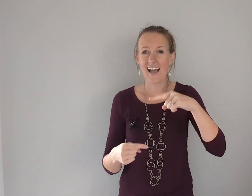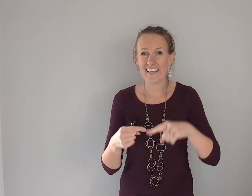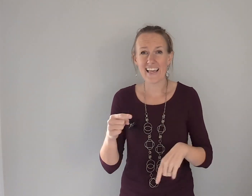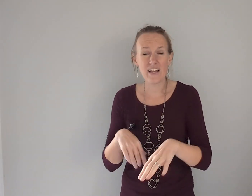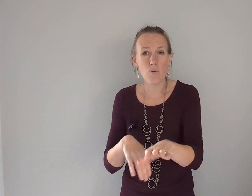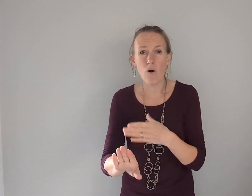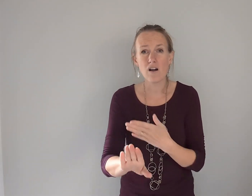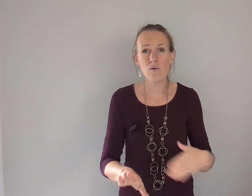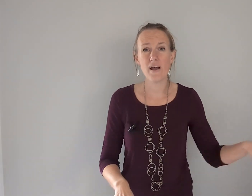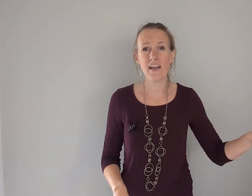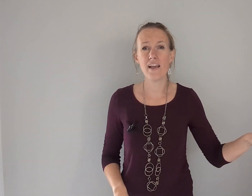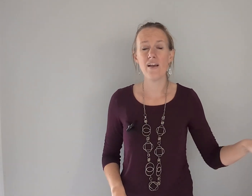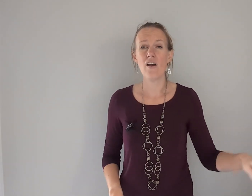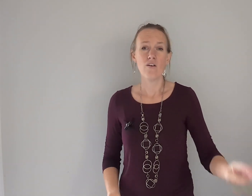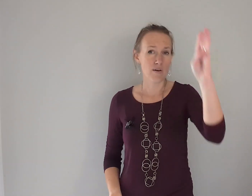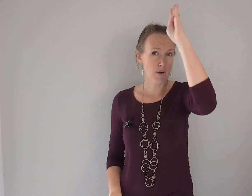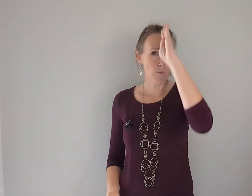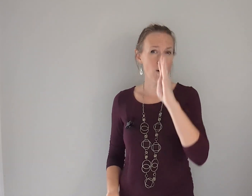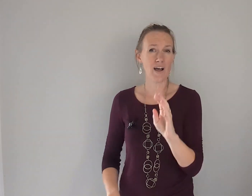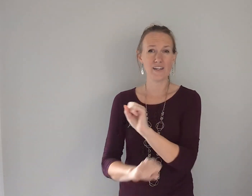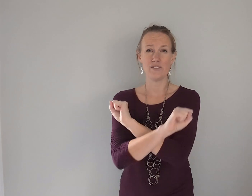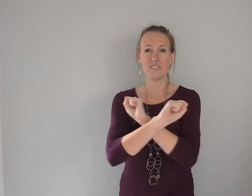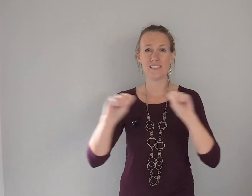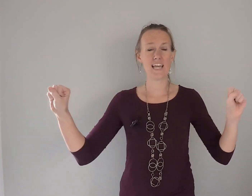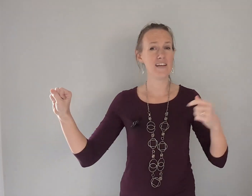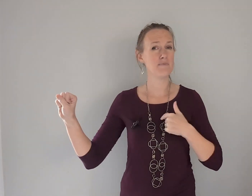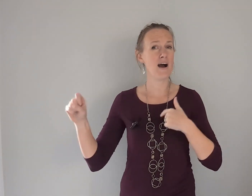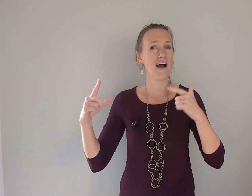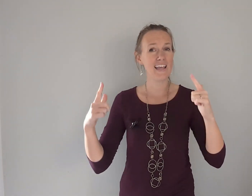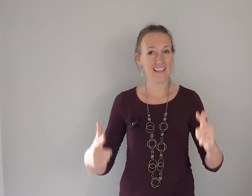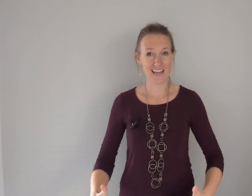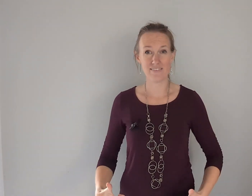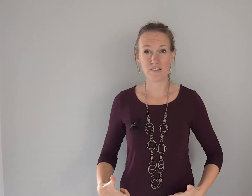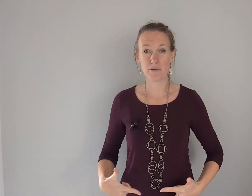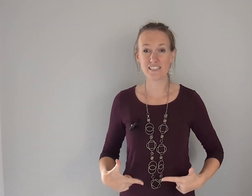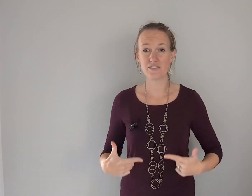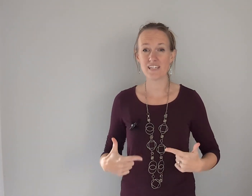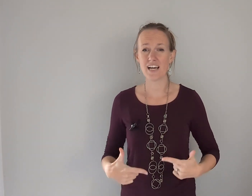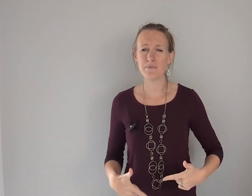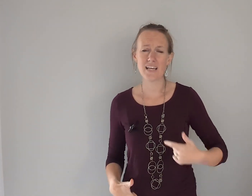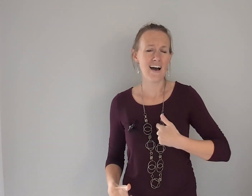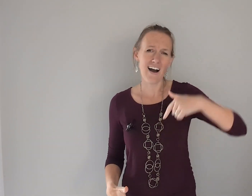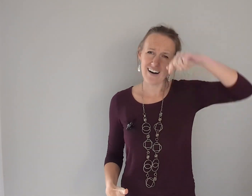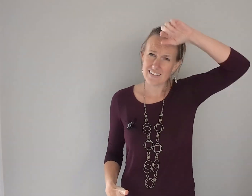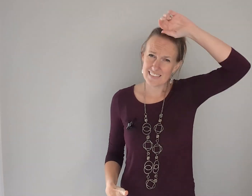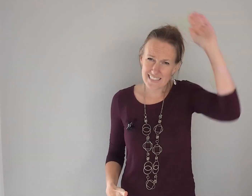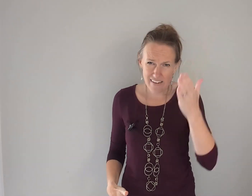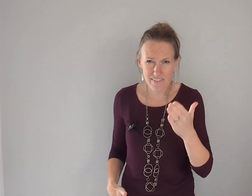I can't walk away from the one who saved my life. And it repeats 3 times. I'll never